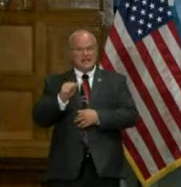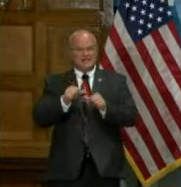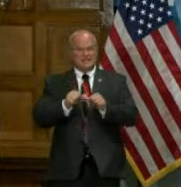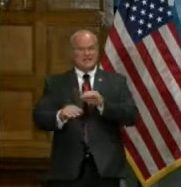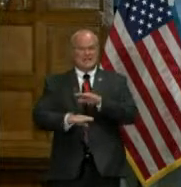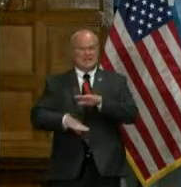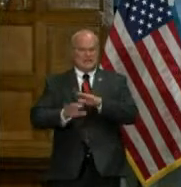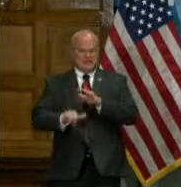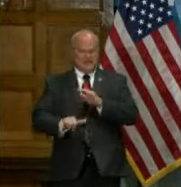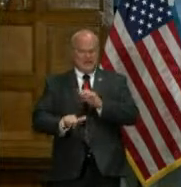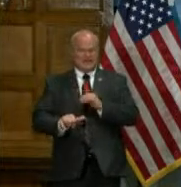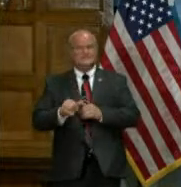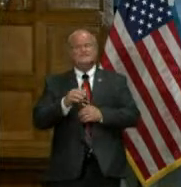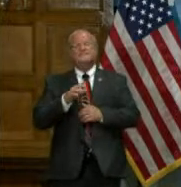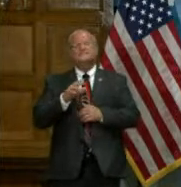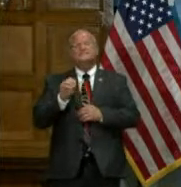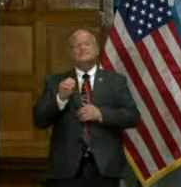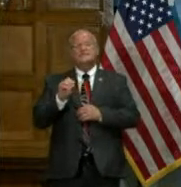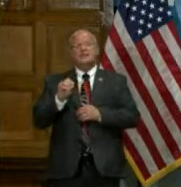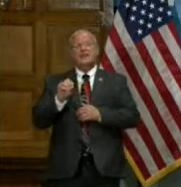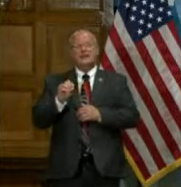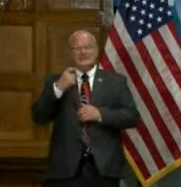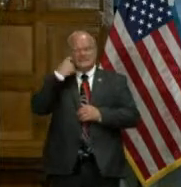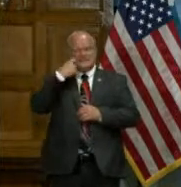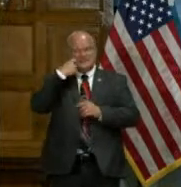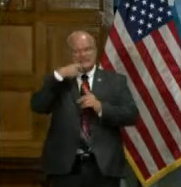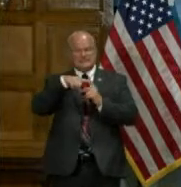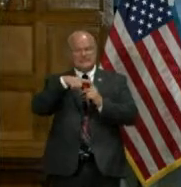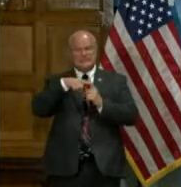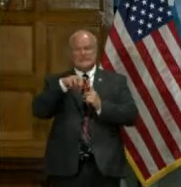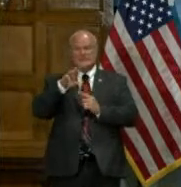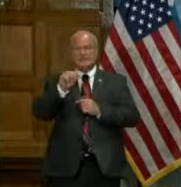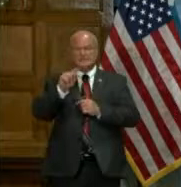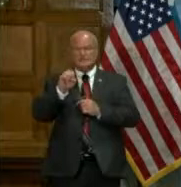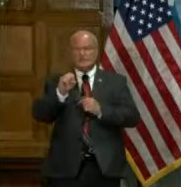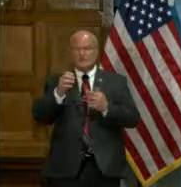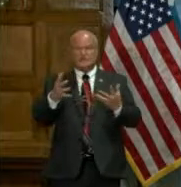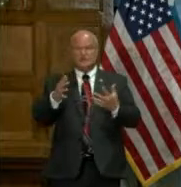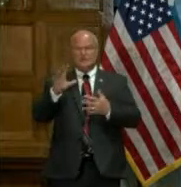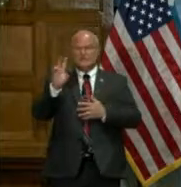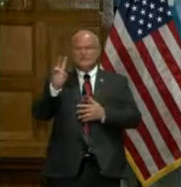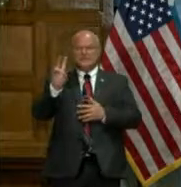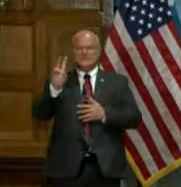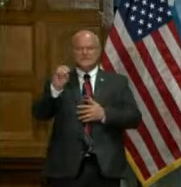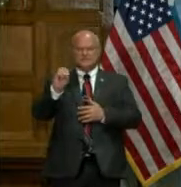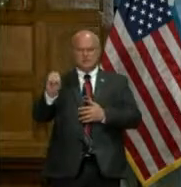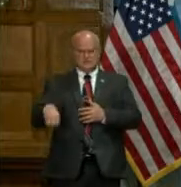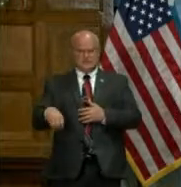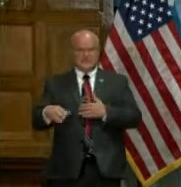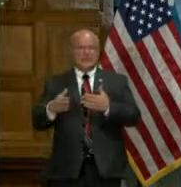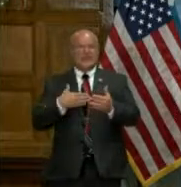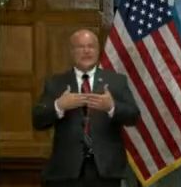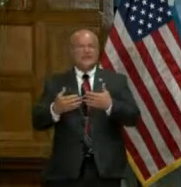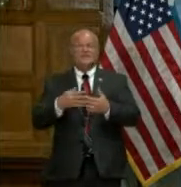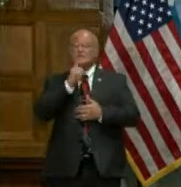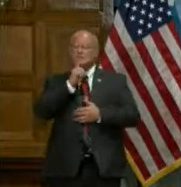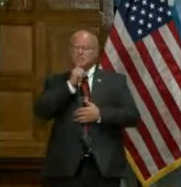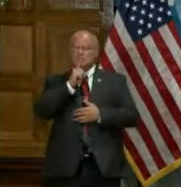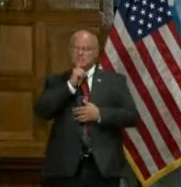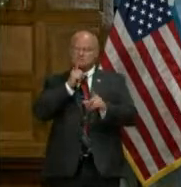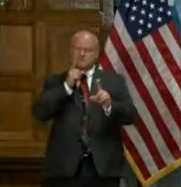stays underneath that, and the latest positivity rate is about 7%, even though we're